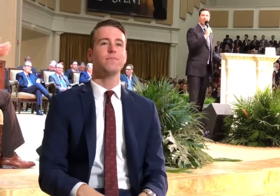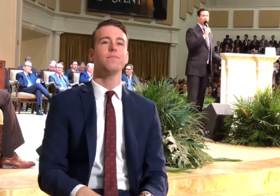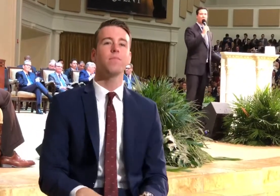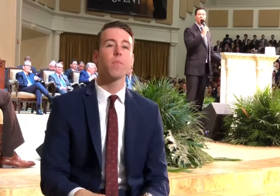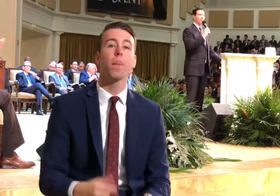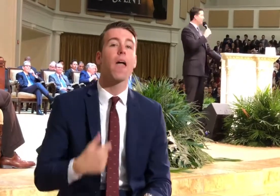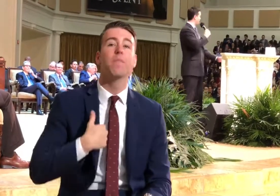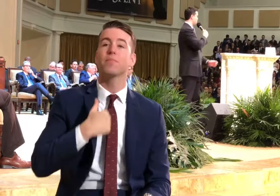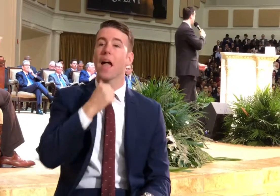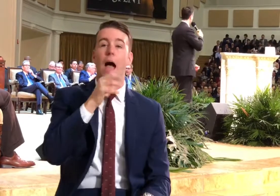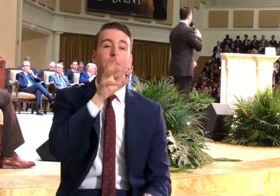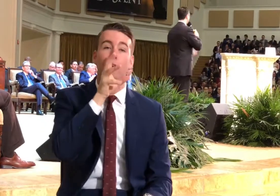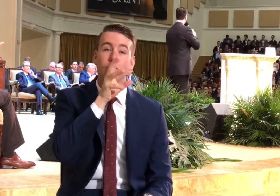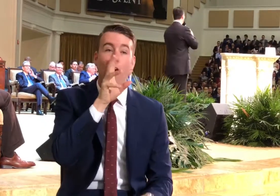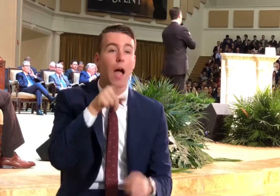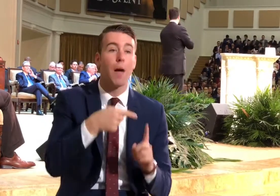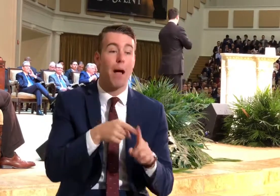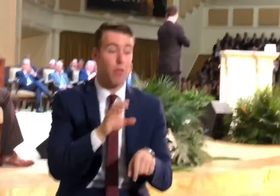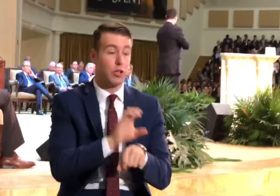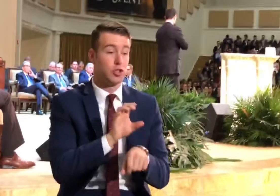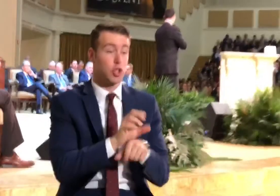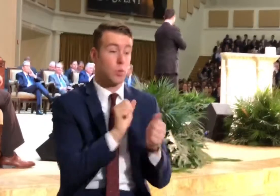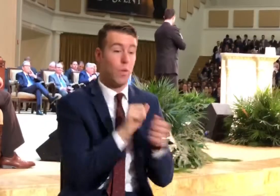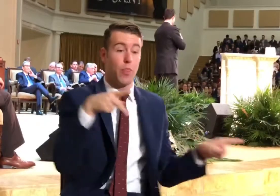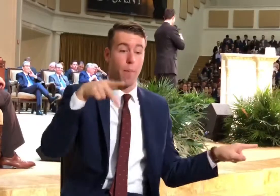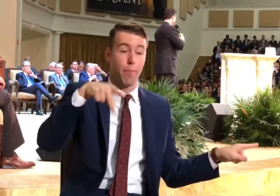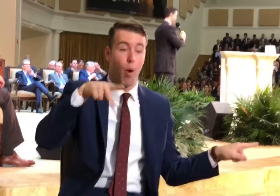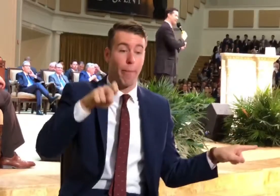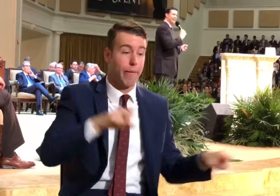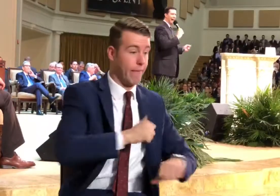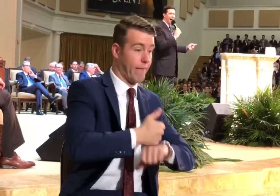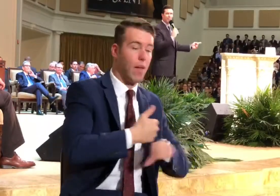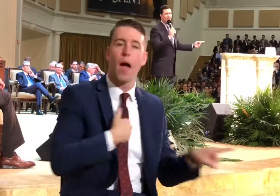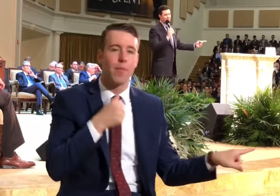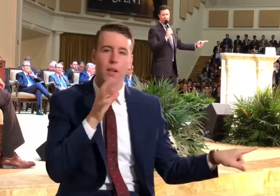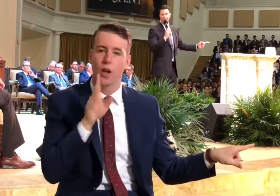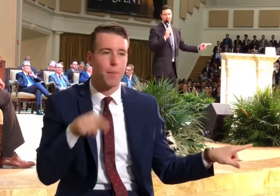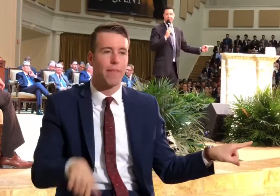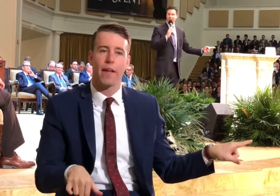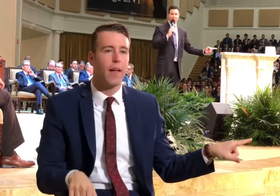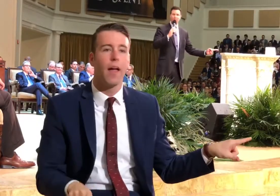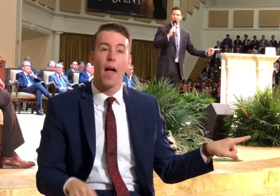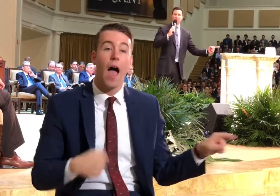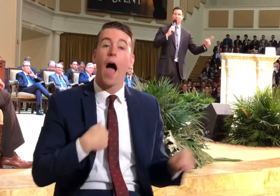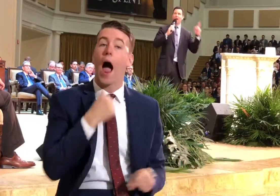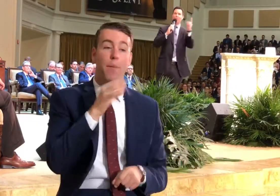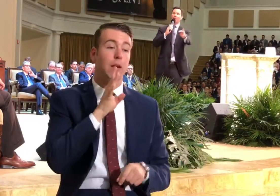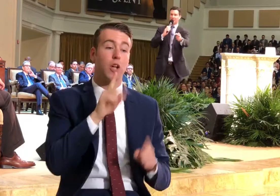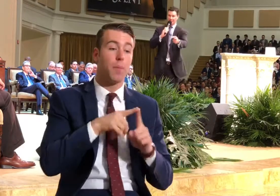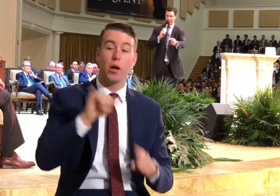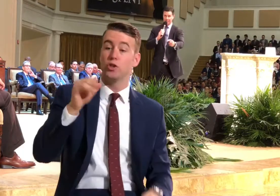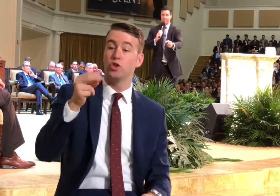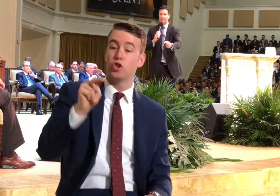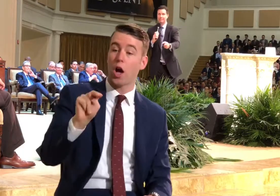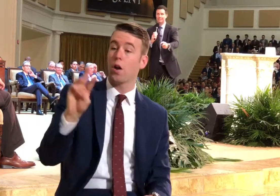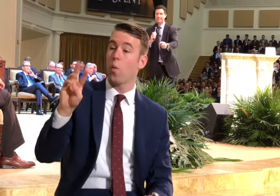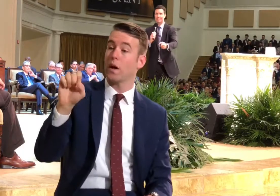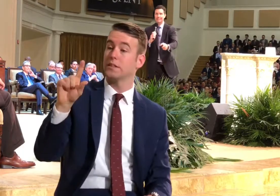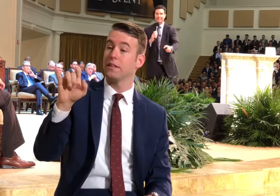I'm not talking about the church that the Pope built. I'm not talking about the church that John Wesley